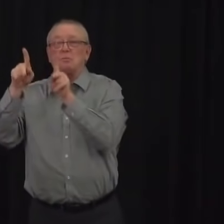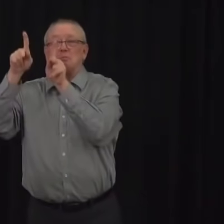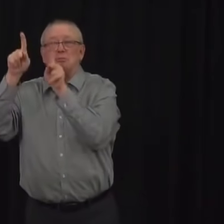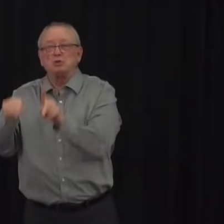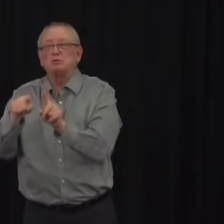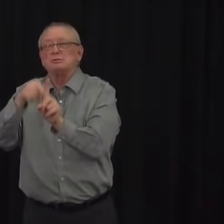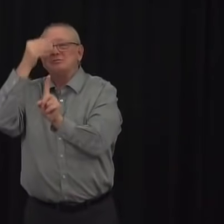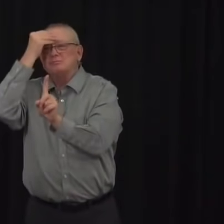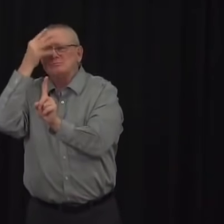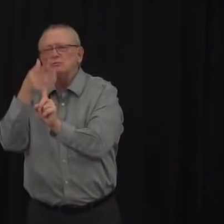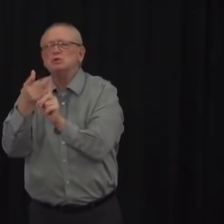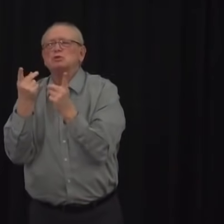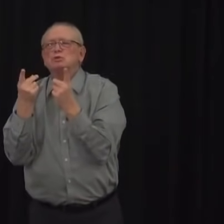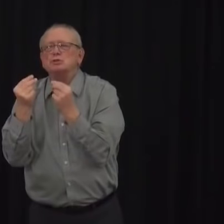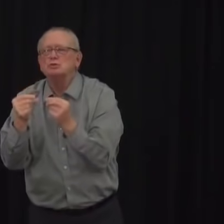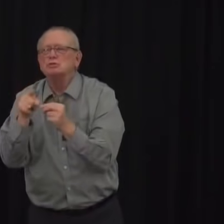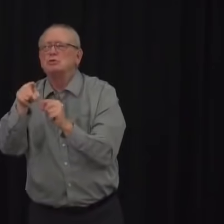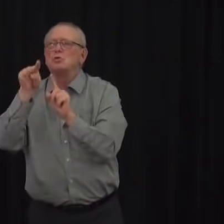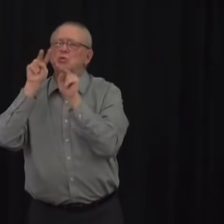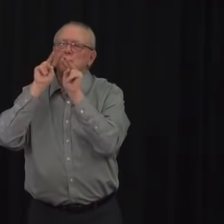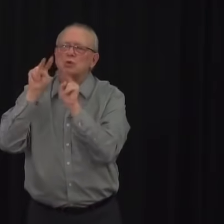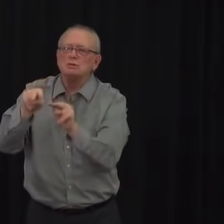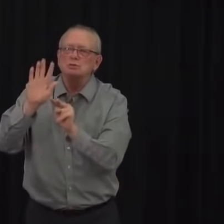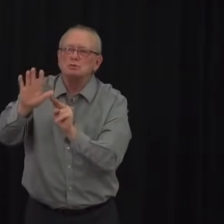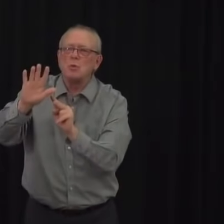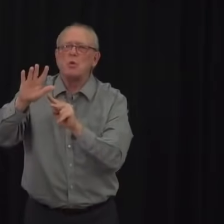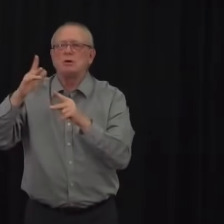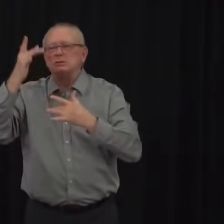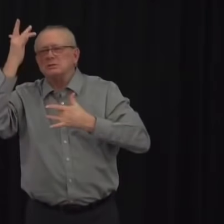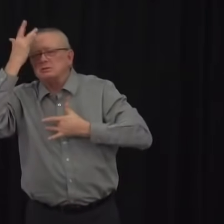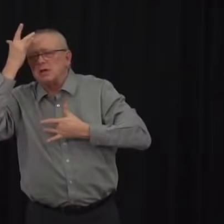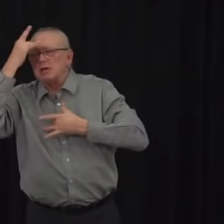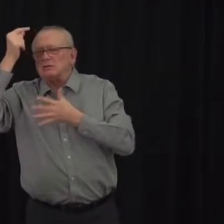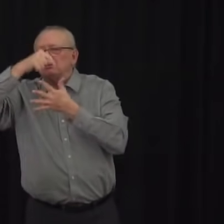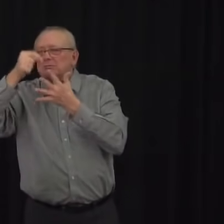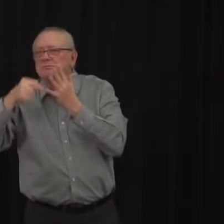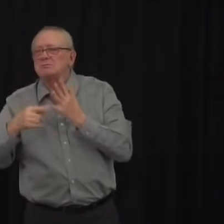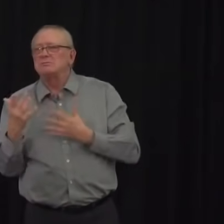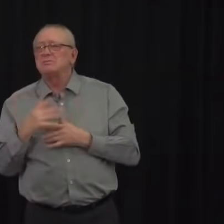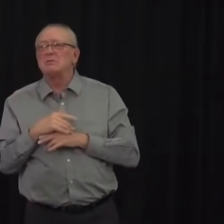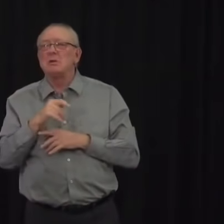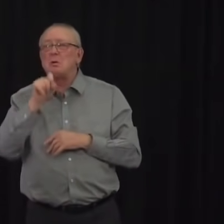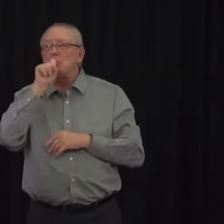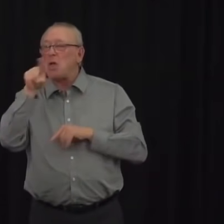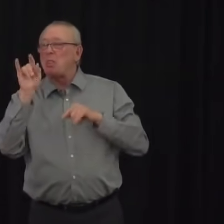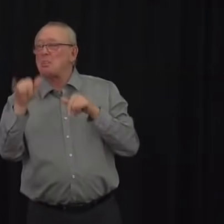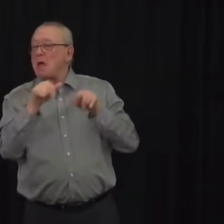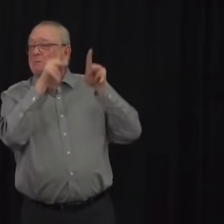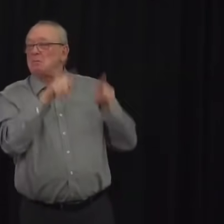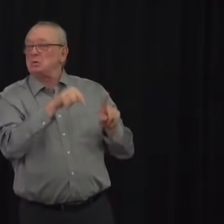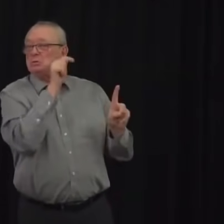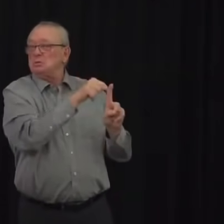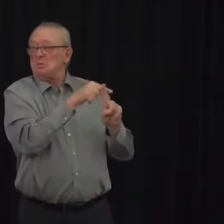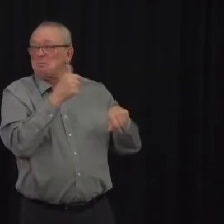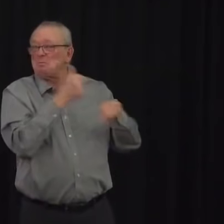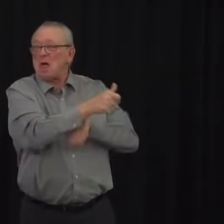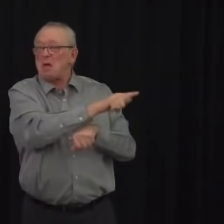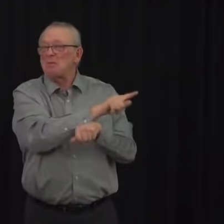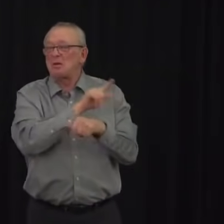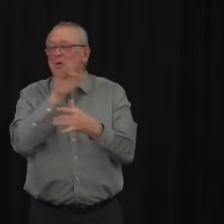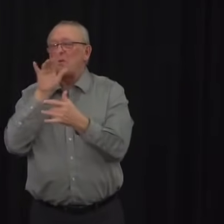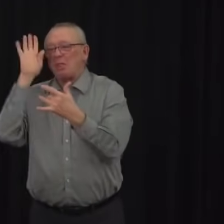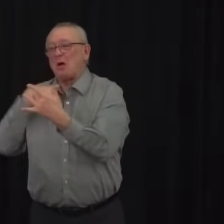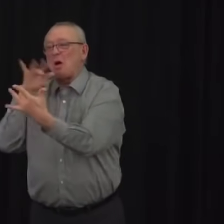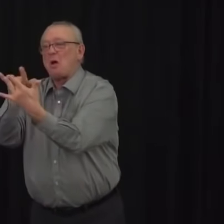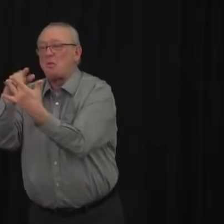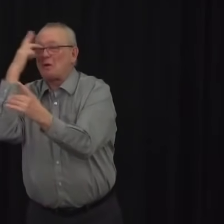on symptoms, isolating, and testing. But I want to be clear, they are not given your name. On the